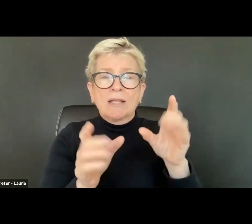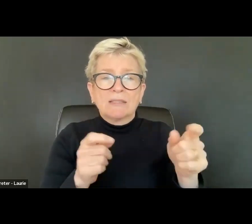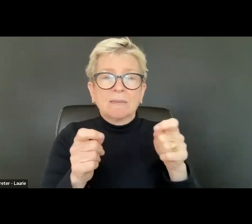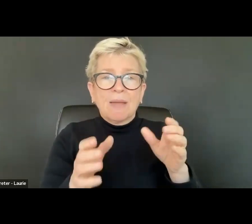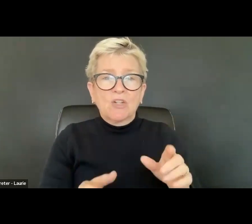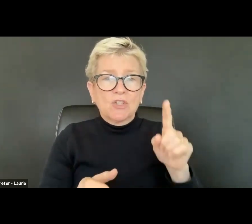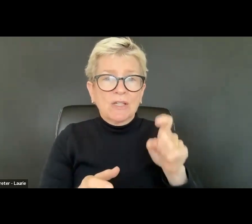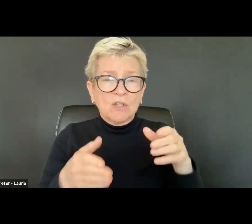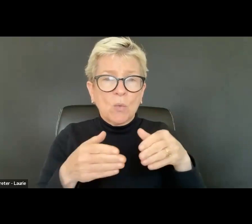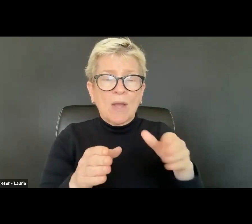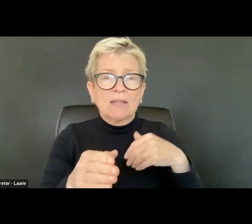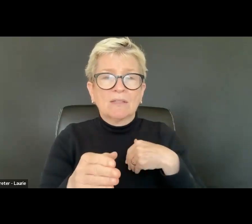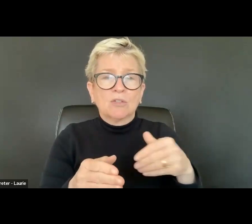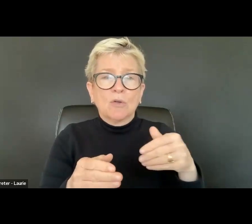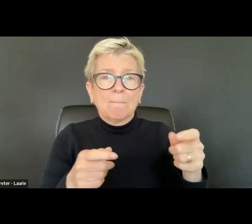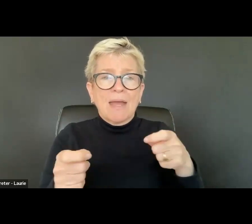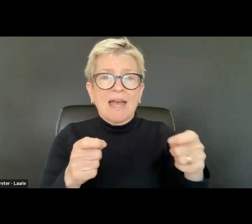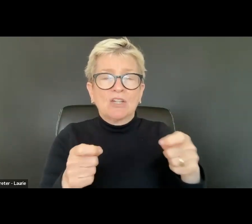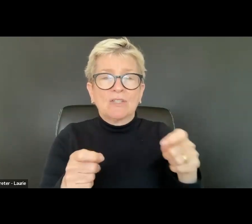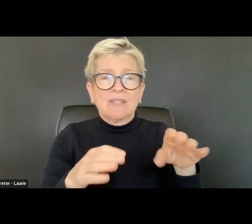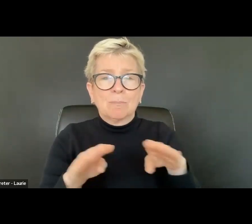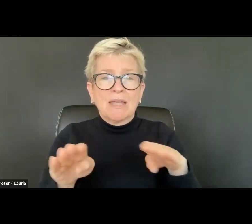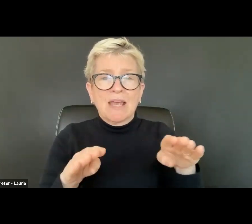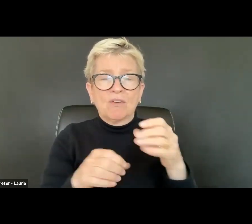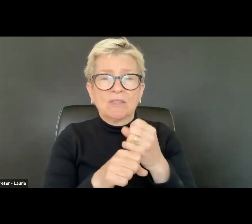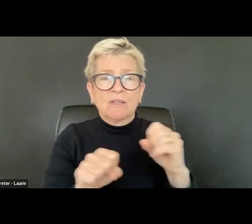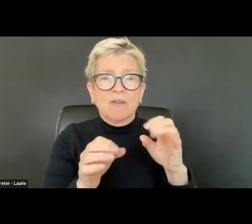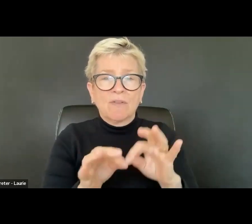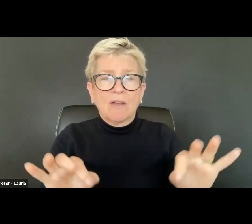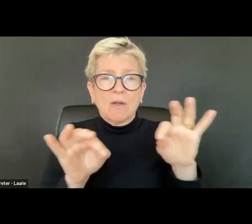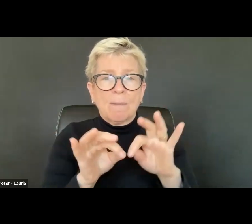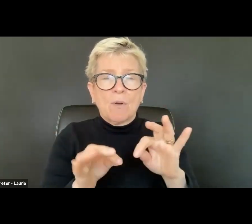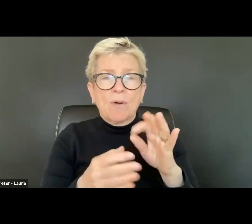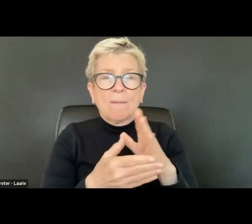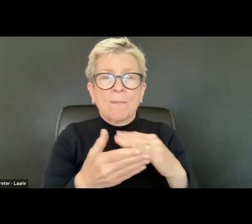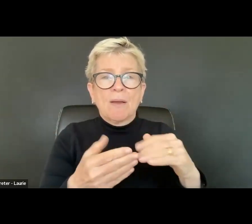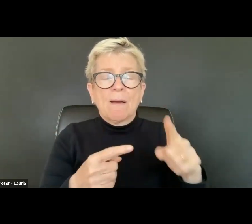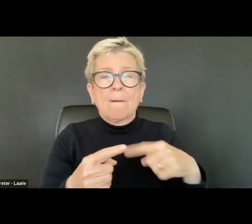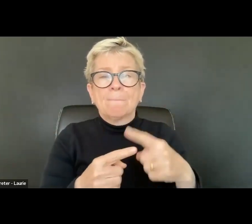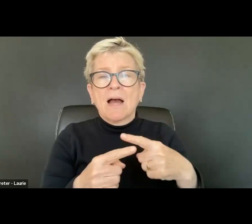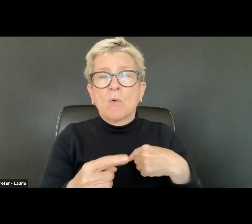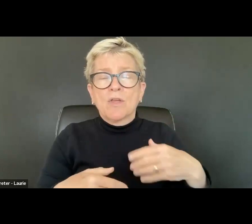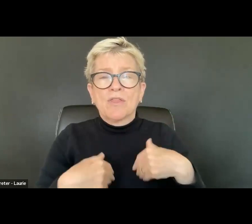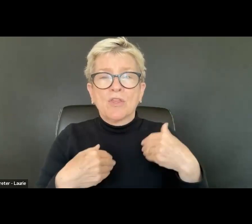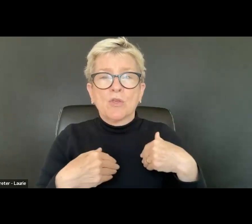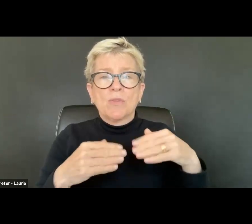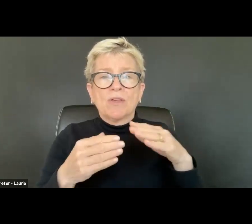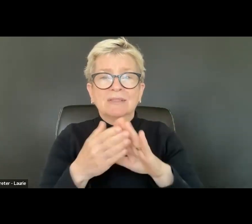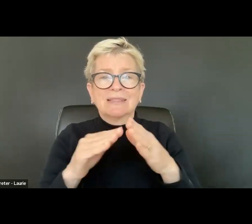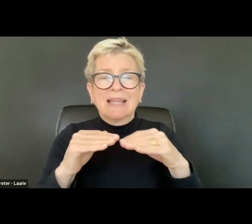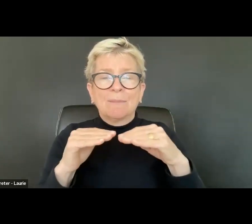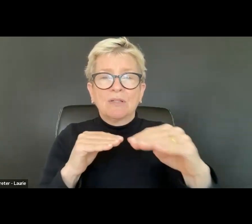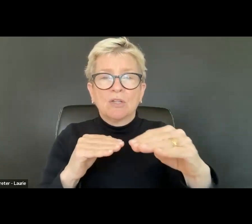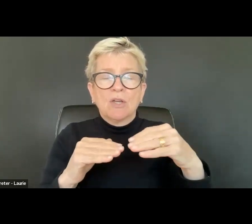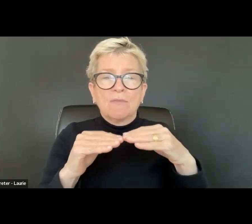safely. An important piece to consider with regard to youth crisis stabilization is that as we move towards